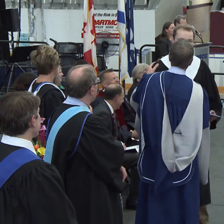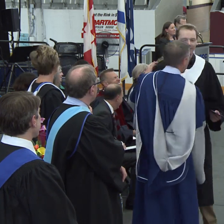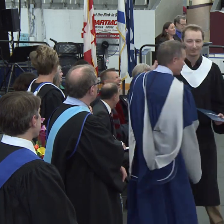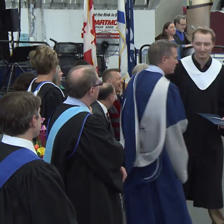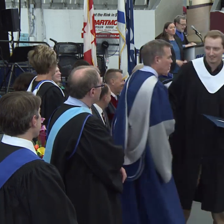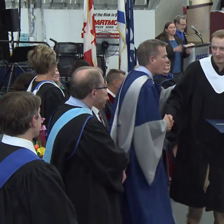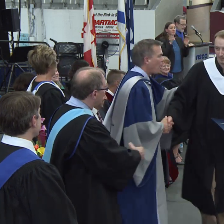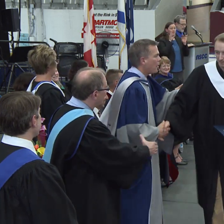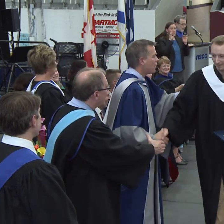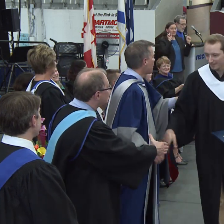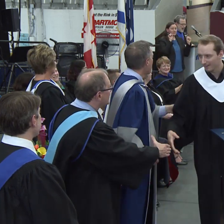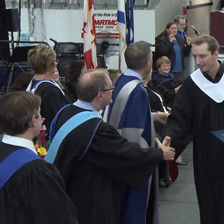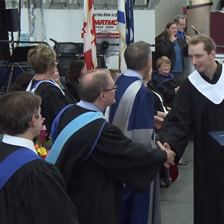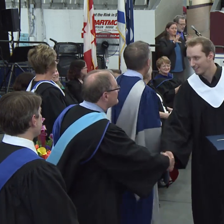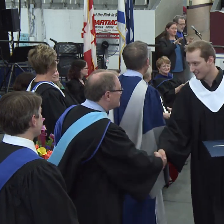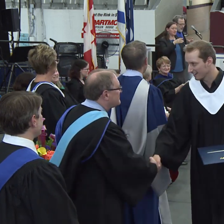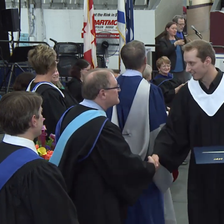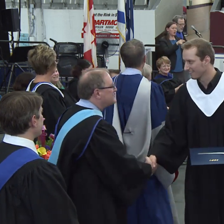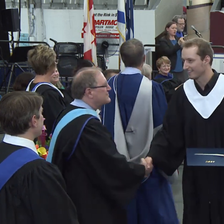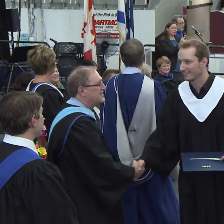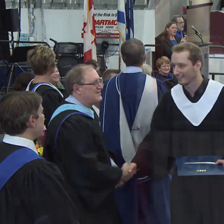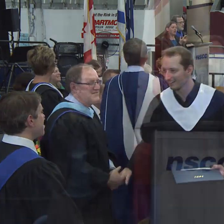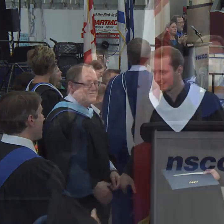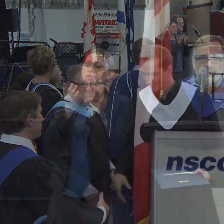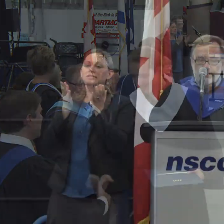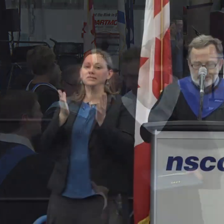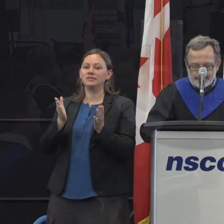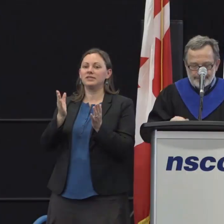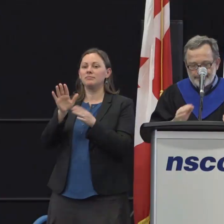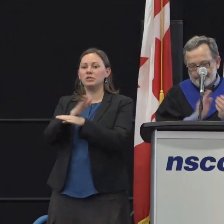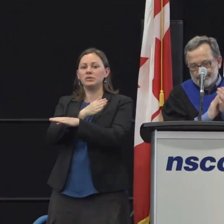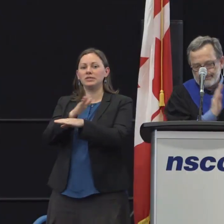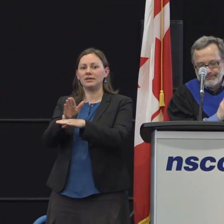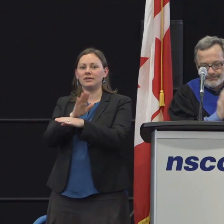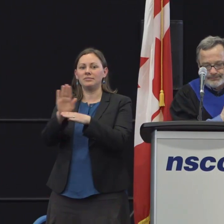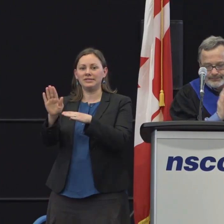Mr. President, the graduates in music business.